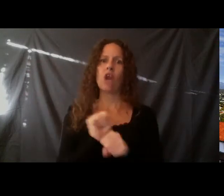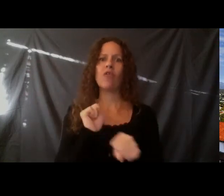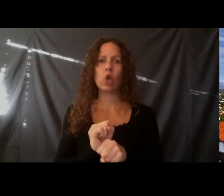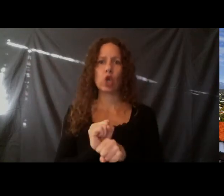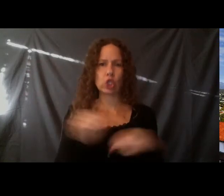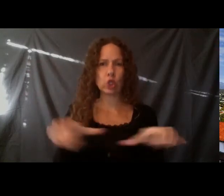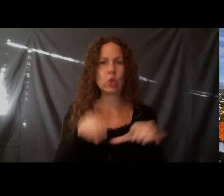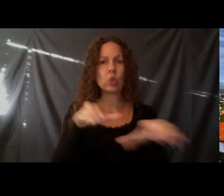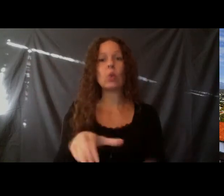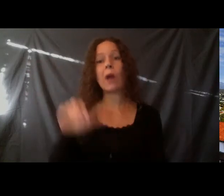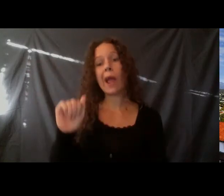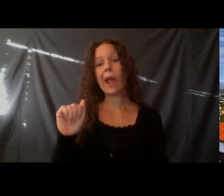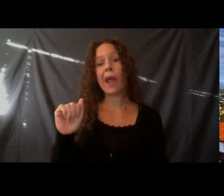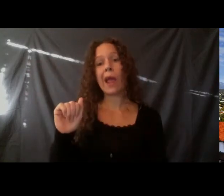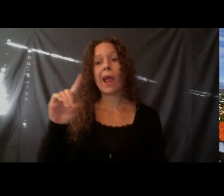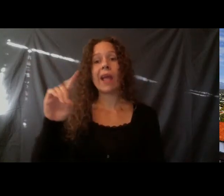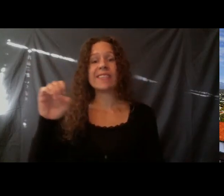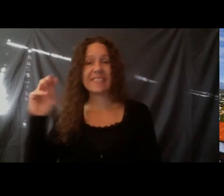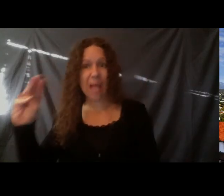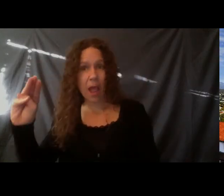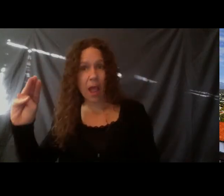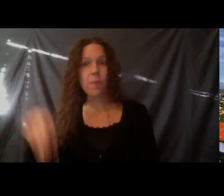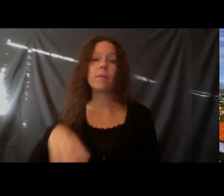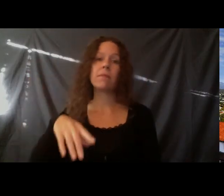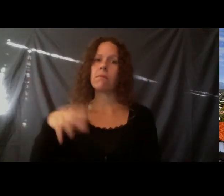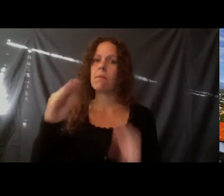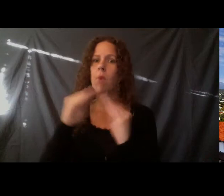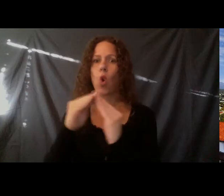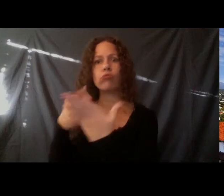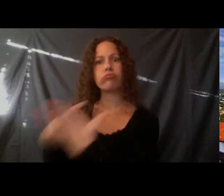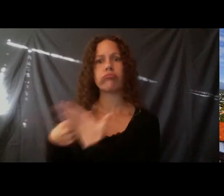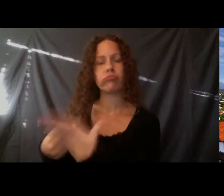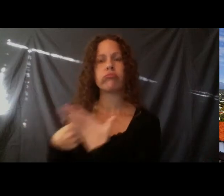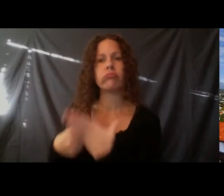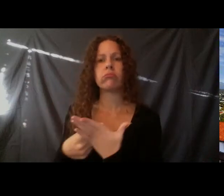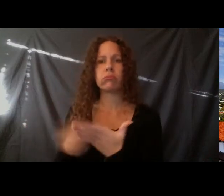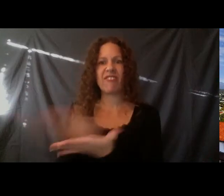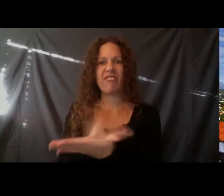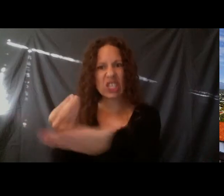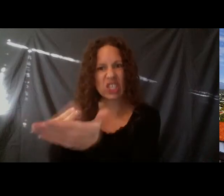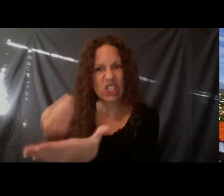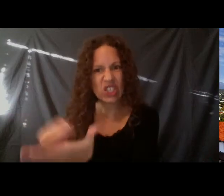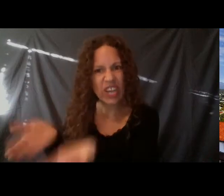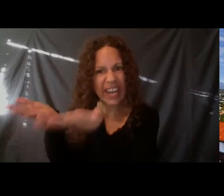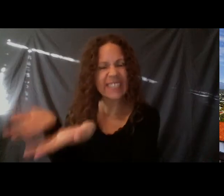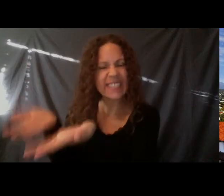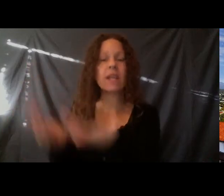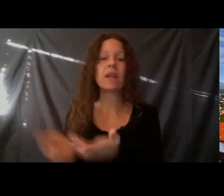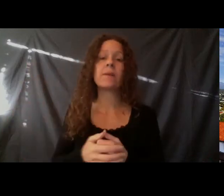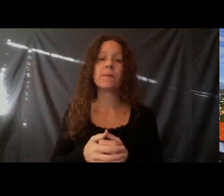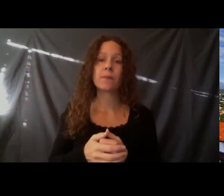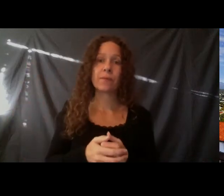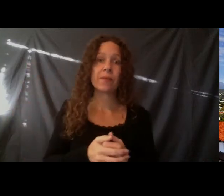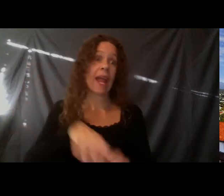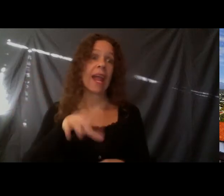ADEMs and obviously more debriefing, fundraising to do, etc. Please be on the lookout for a Dungeons &